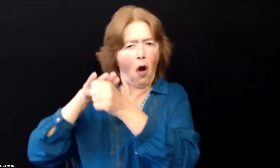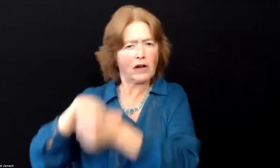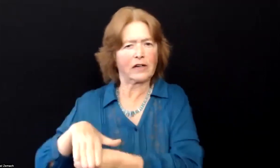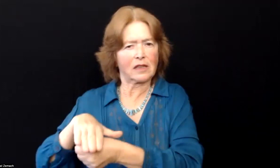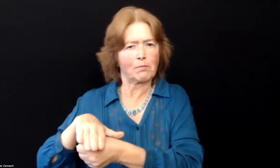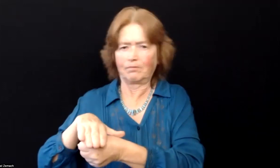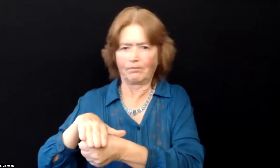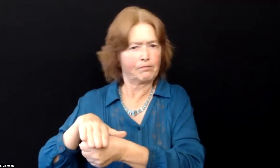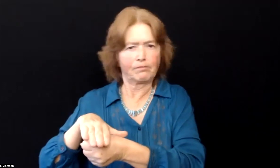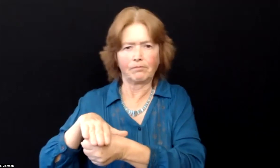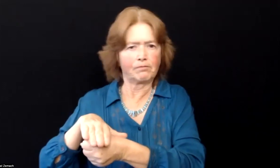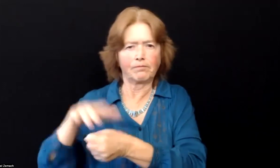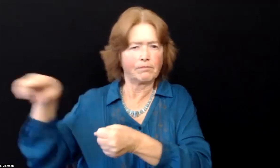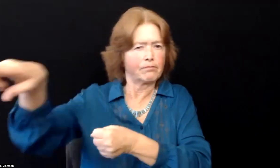Whereas autism,